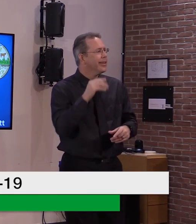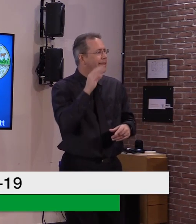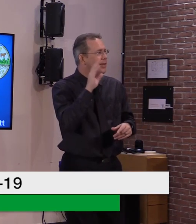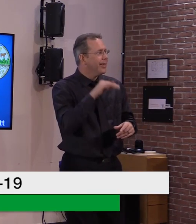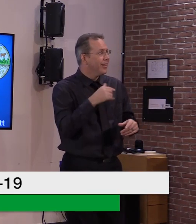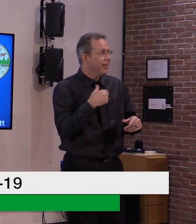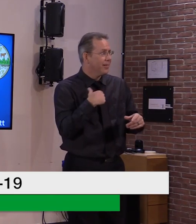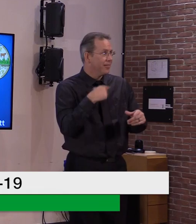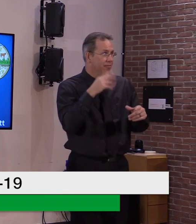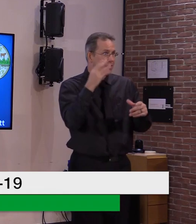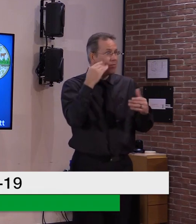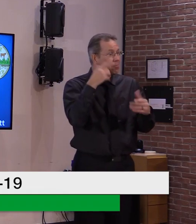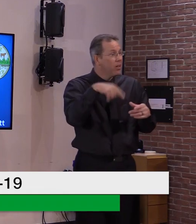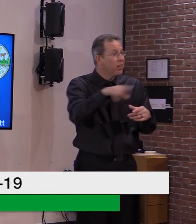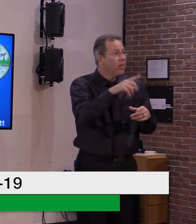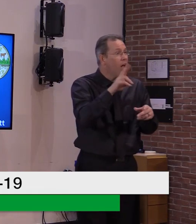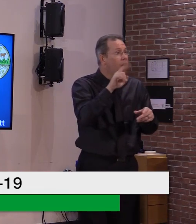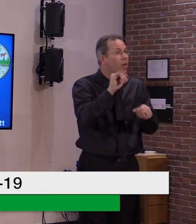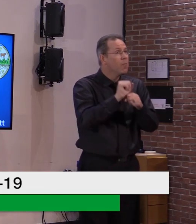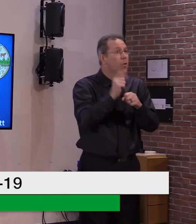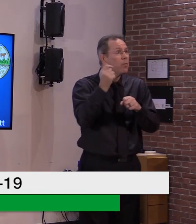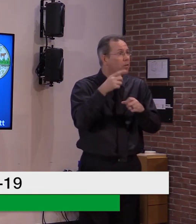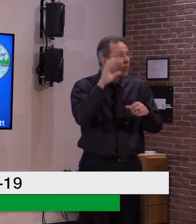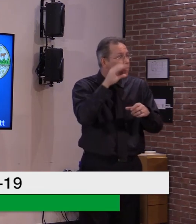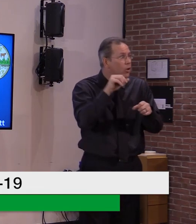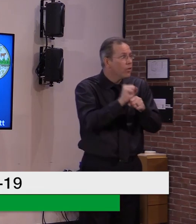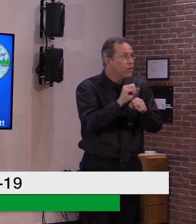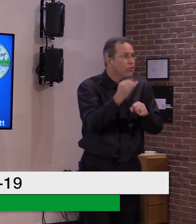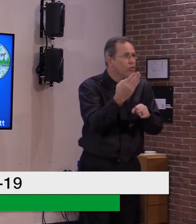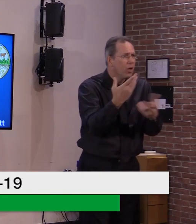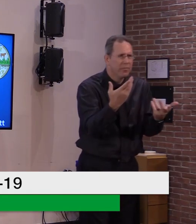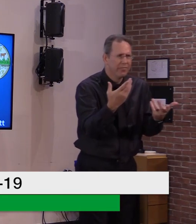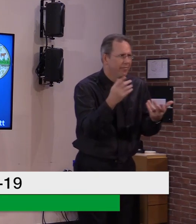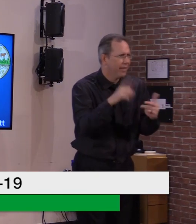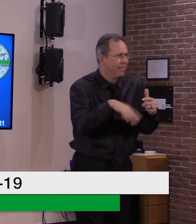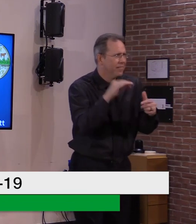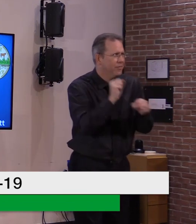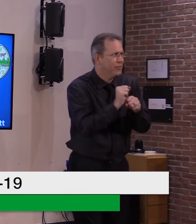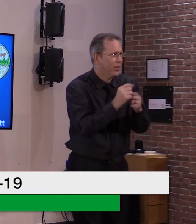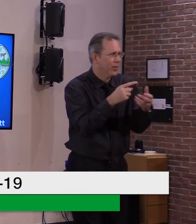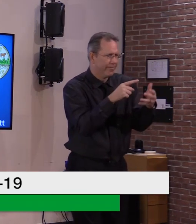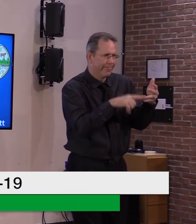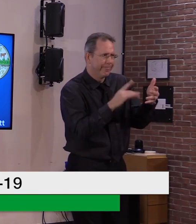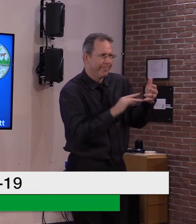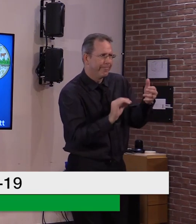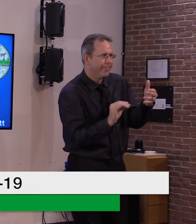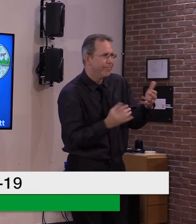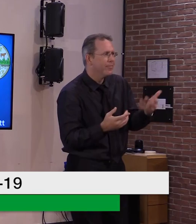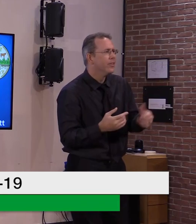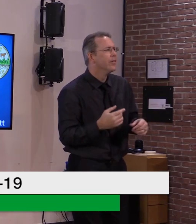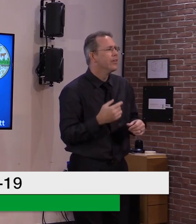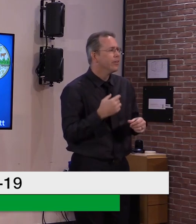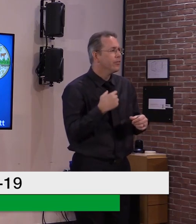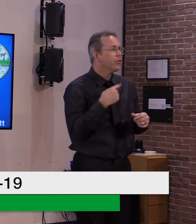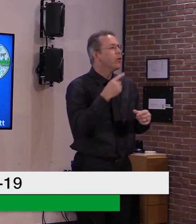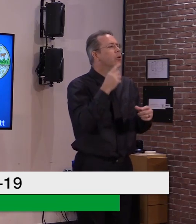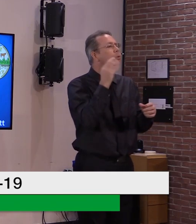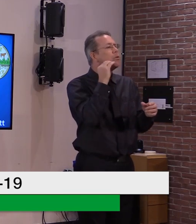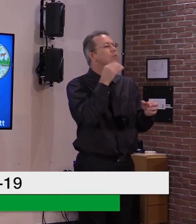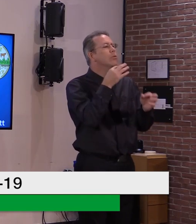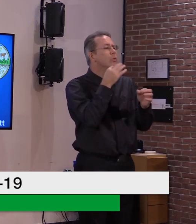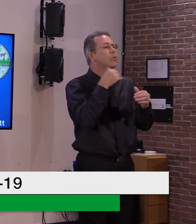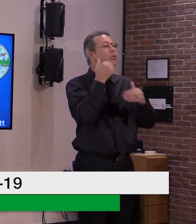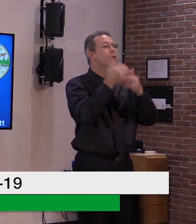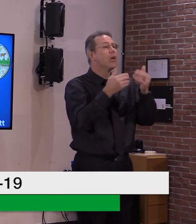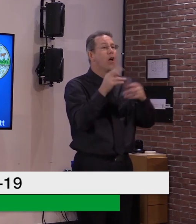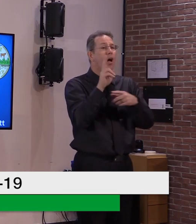re-employment opportunities um you know ui has always been a finite amount a week it's just a